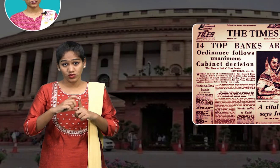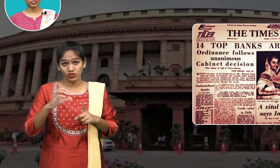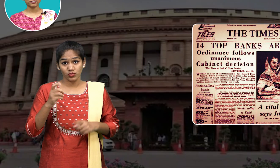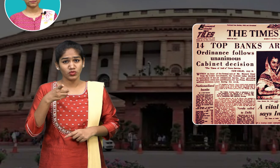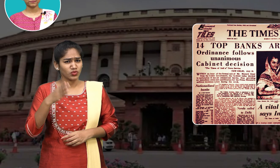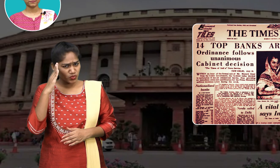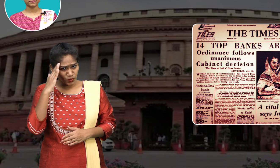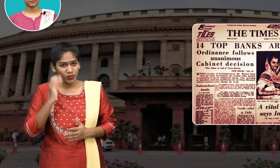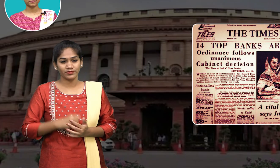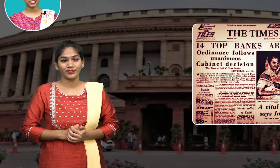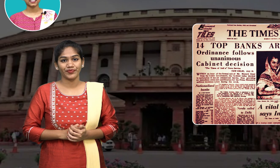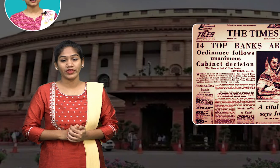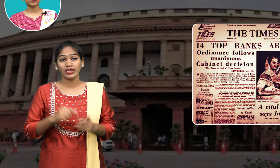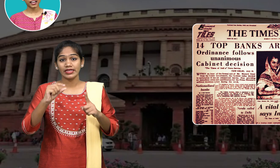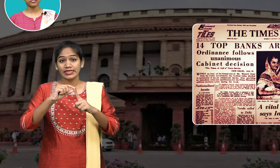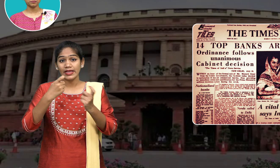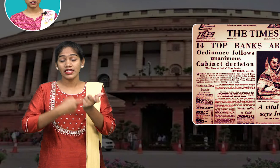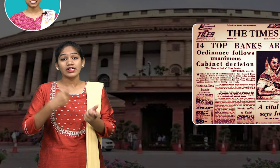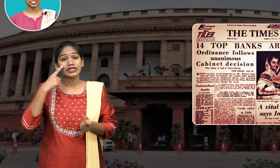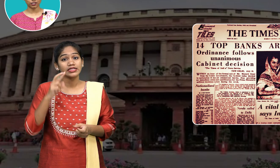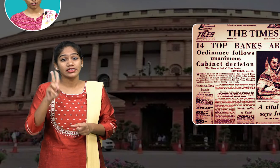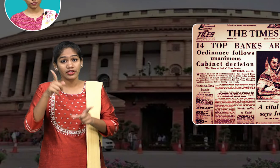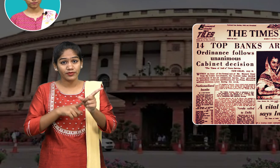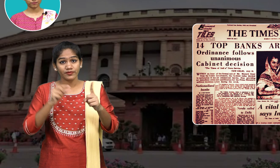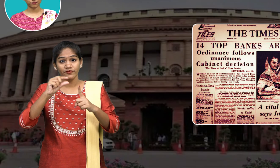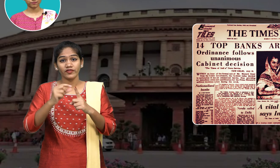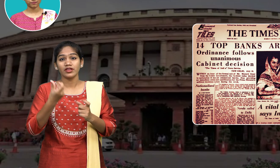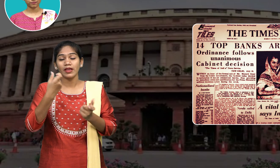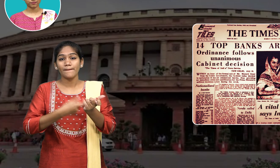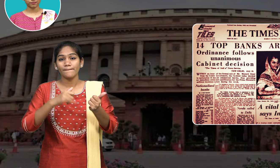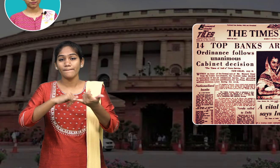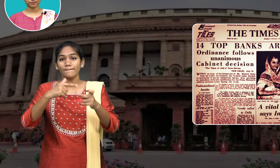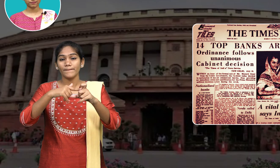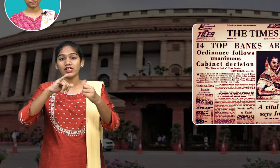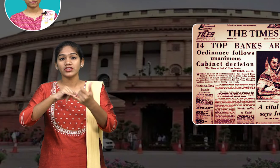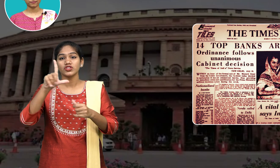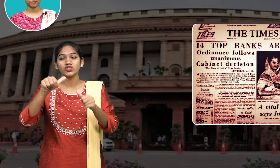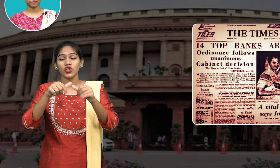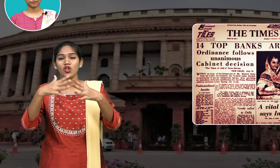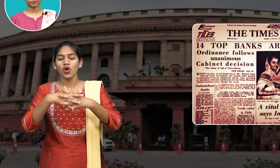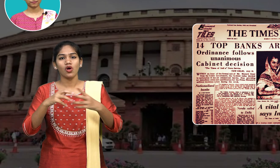Do you know the Privy Purses Law,